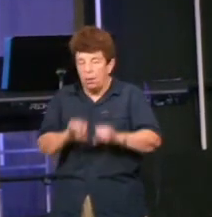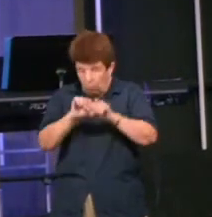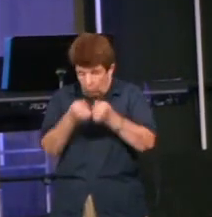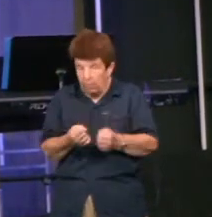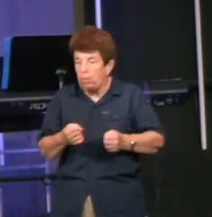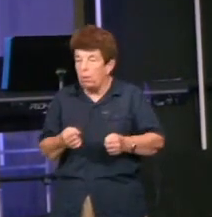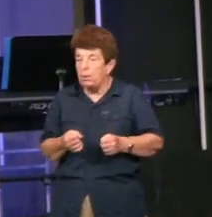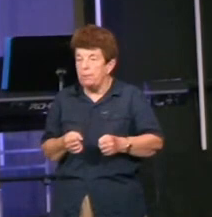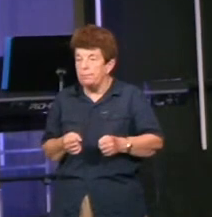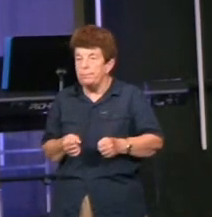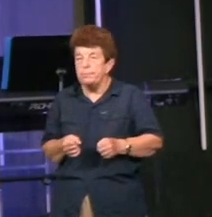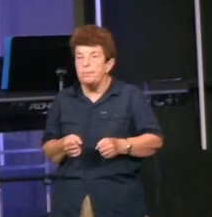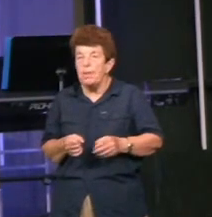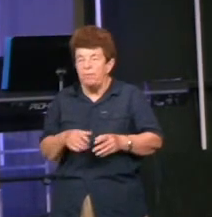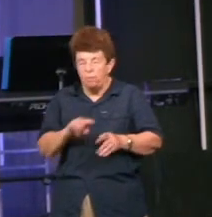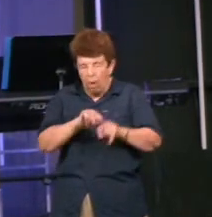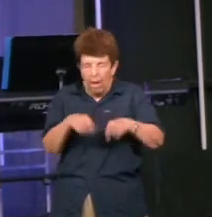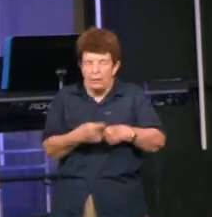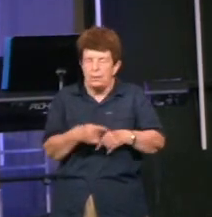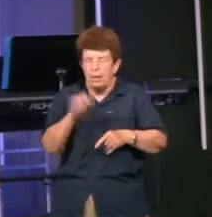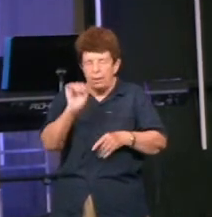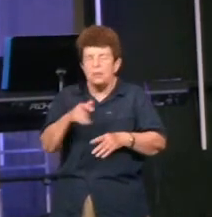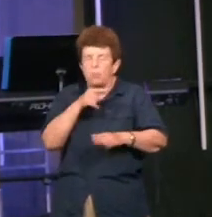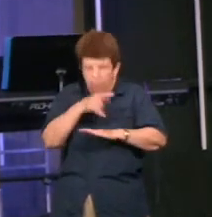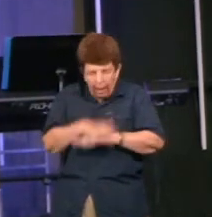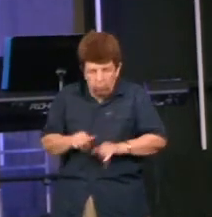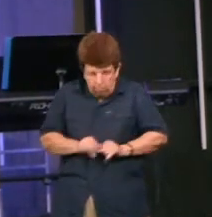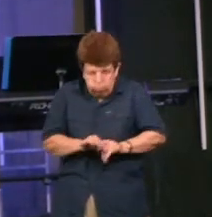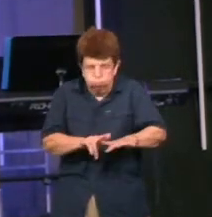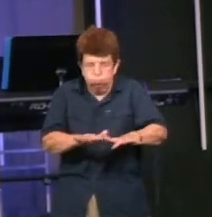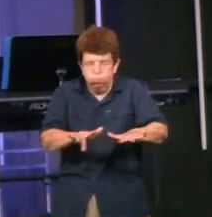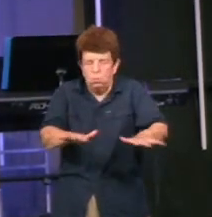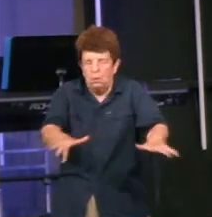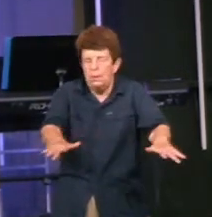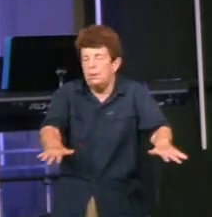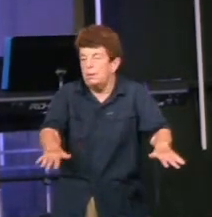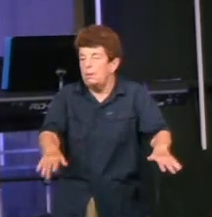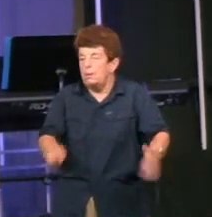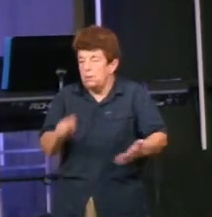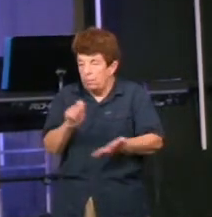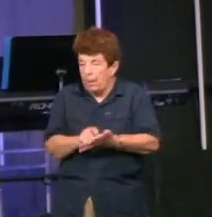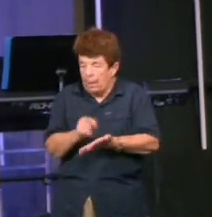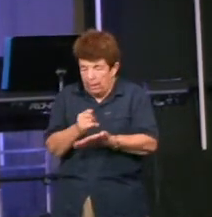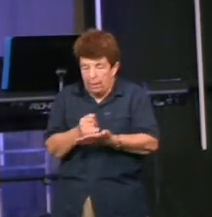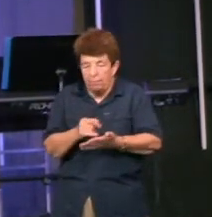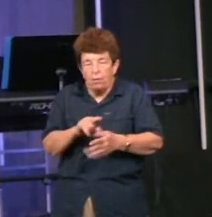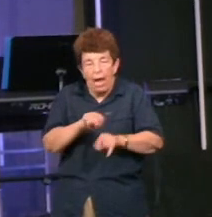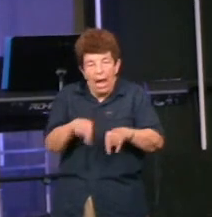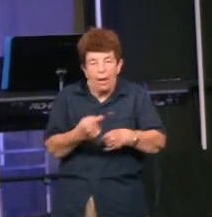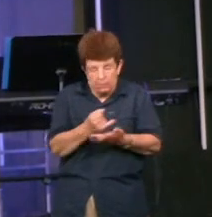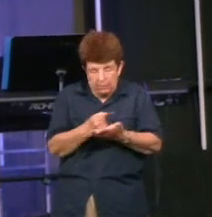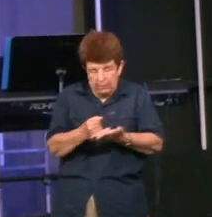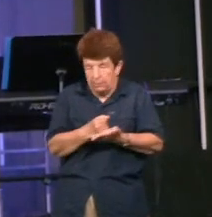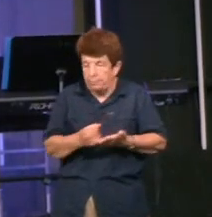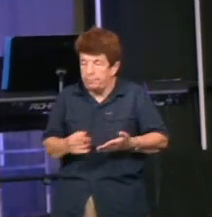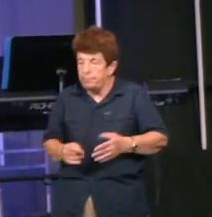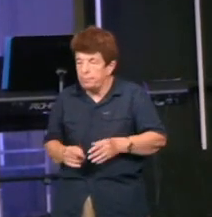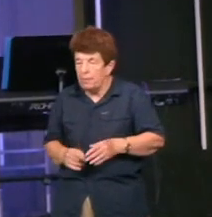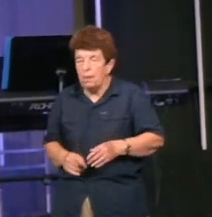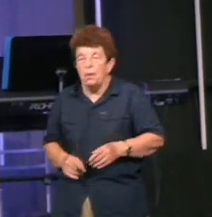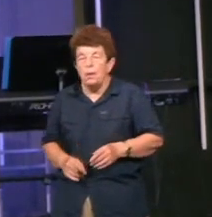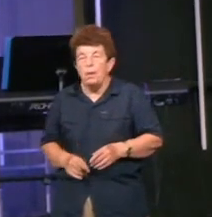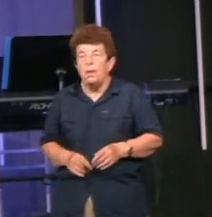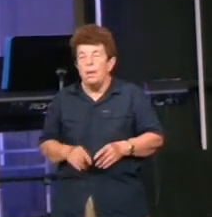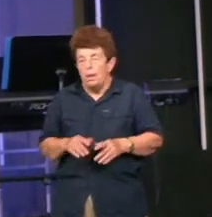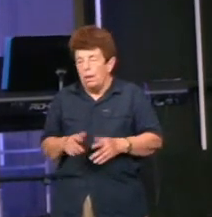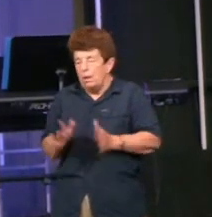broken for us, that his blood would be spilt to pay the debt of our sin. Jesus